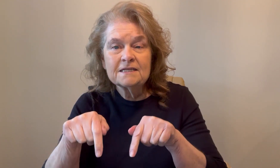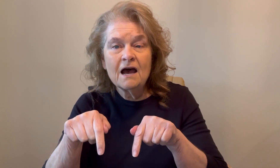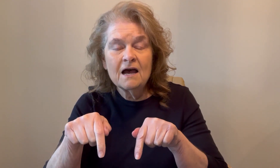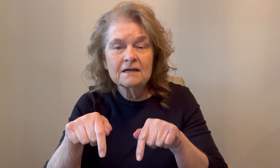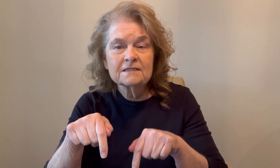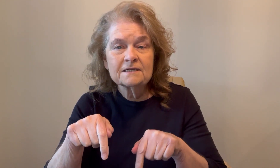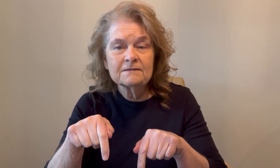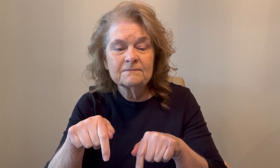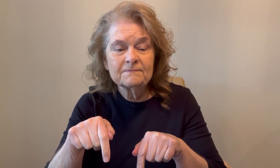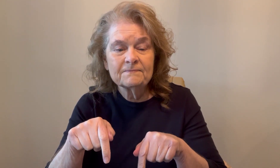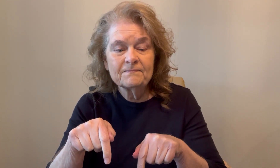socks,